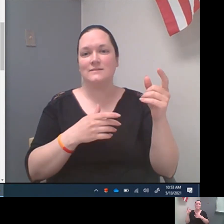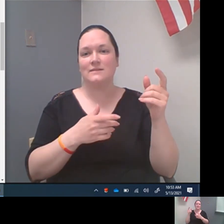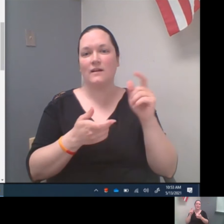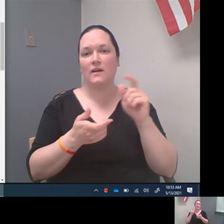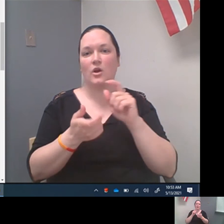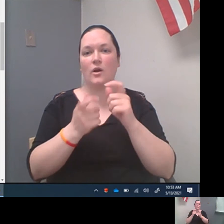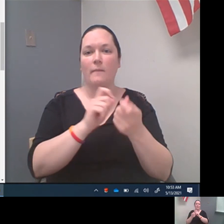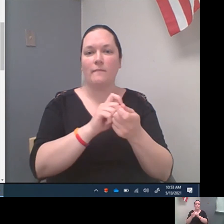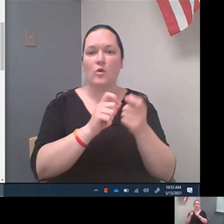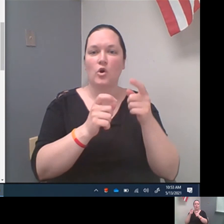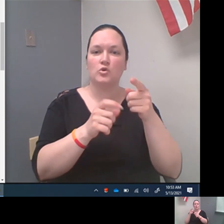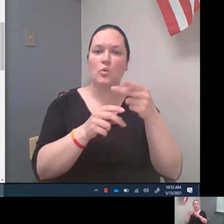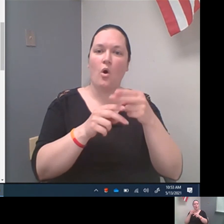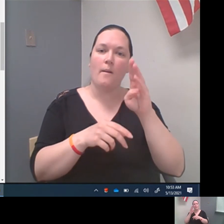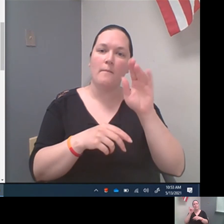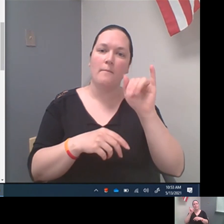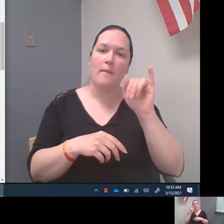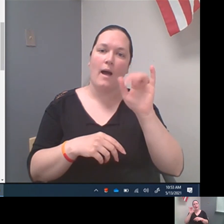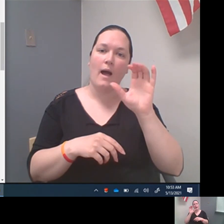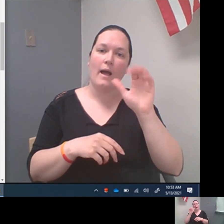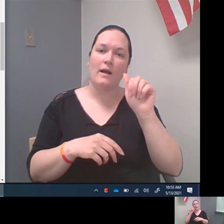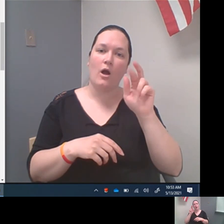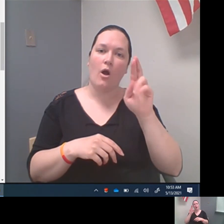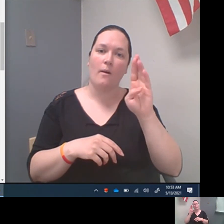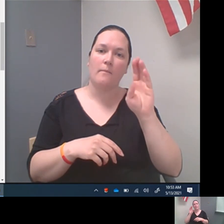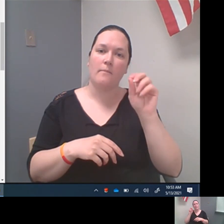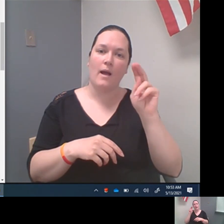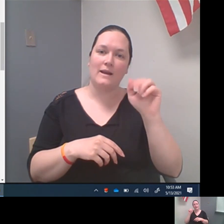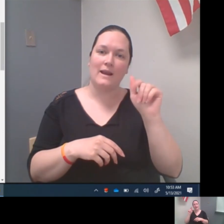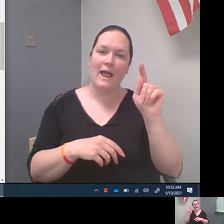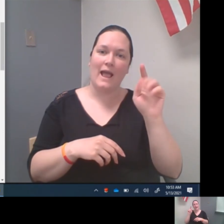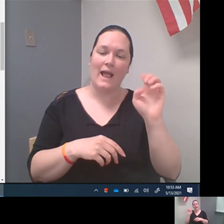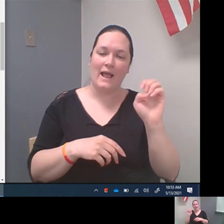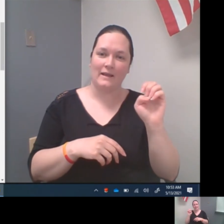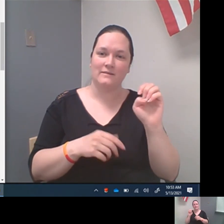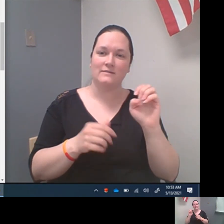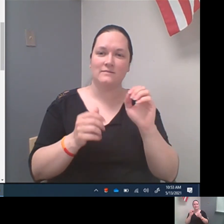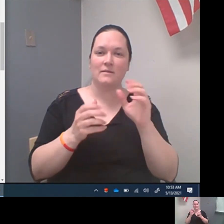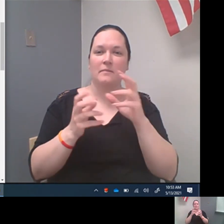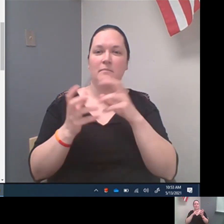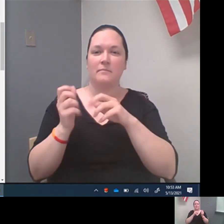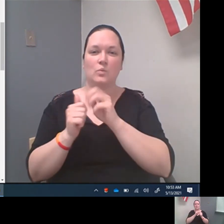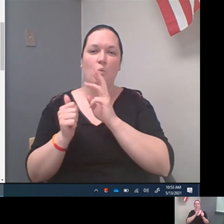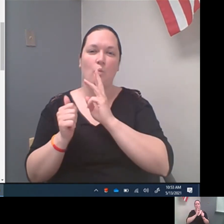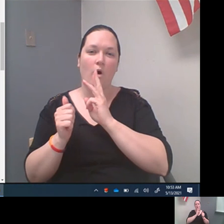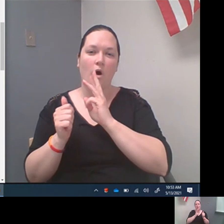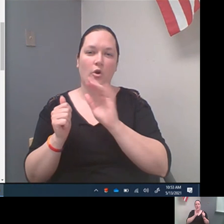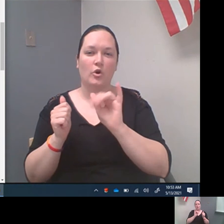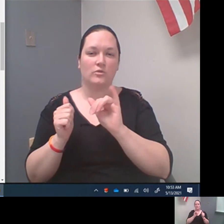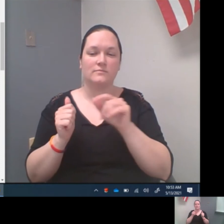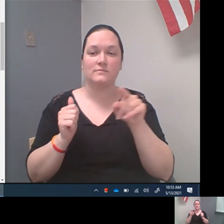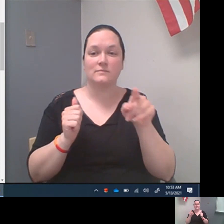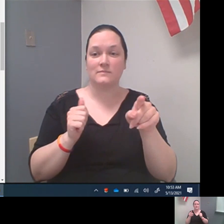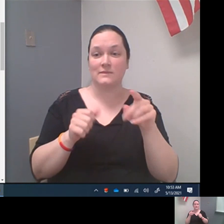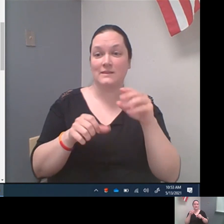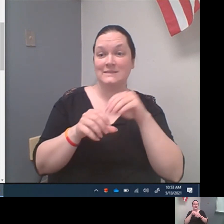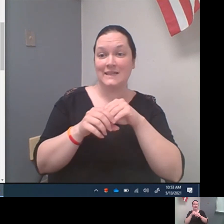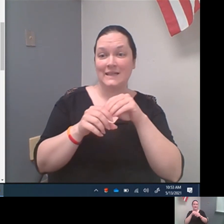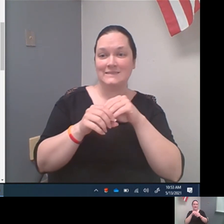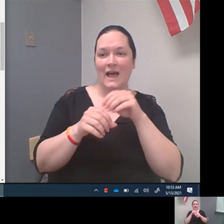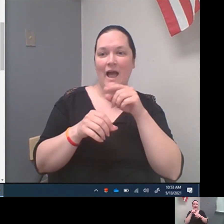to bicarbonate. So we're converting that carbon dioxide with water to this bicarbonate, and a lot of that bicarbonate will actually be right